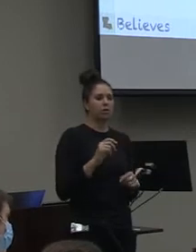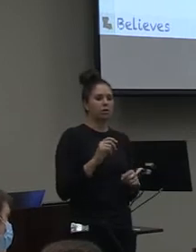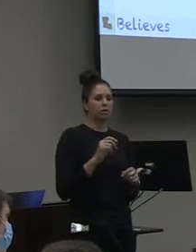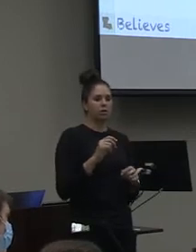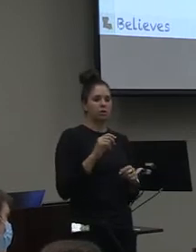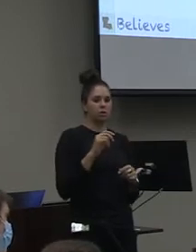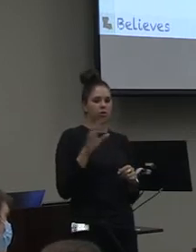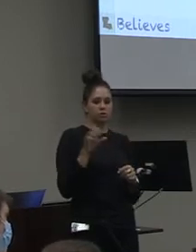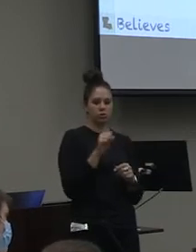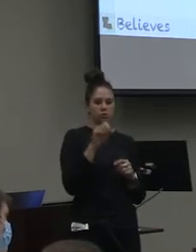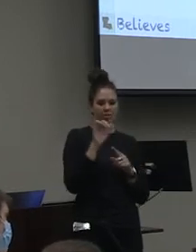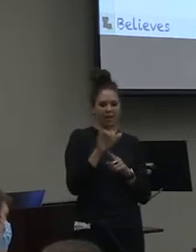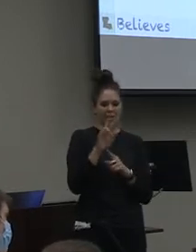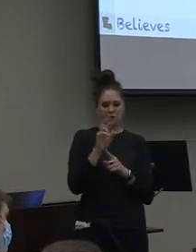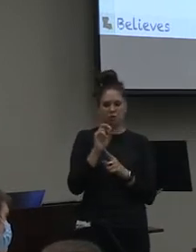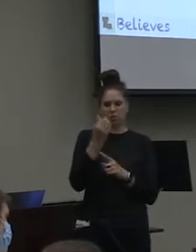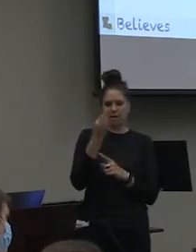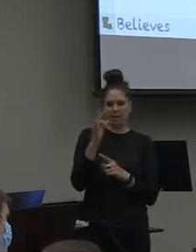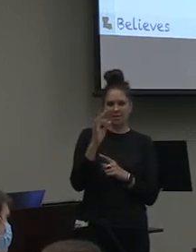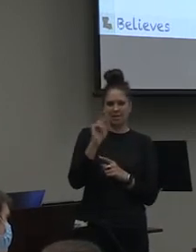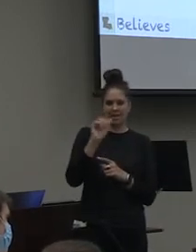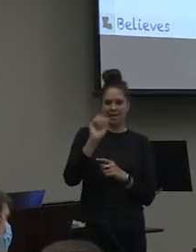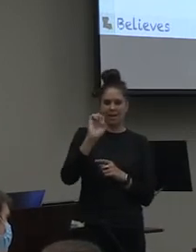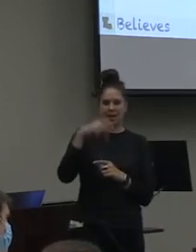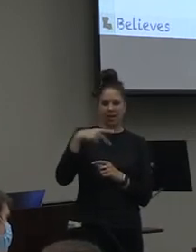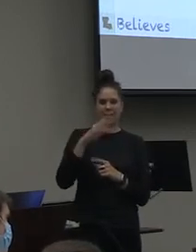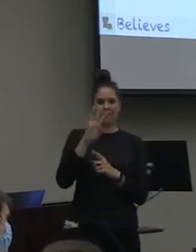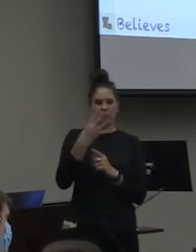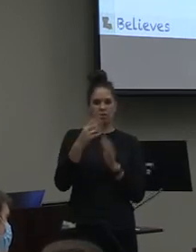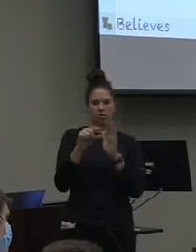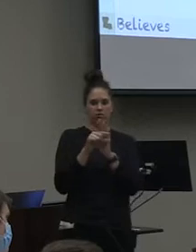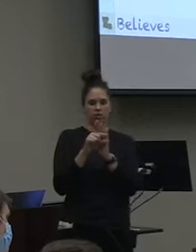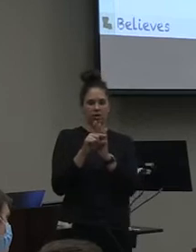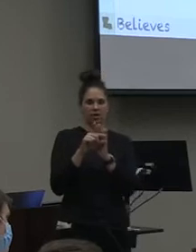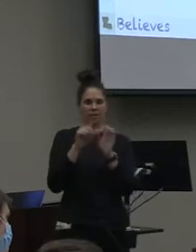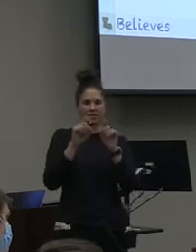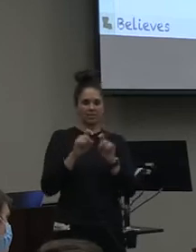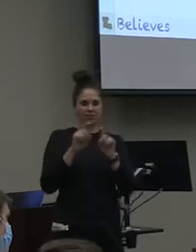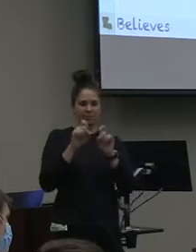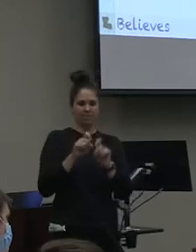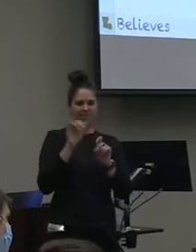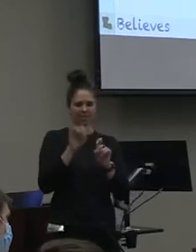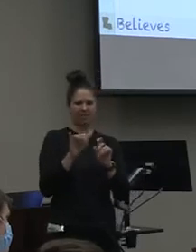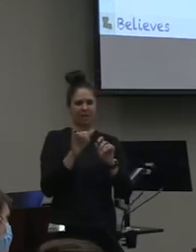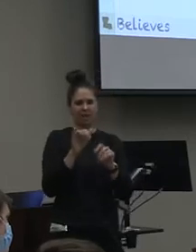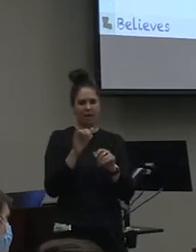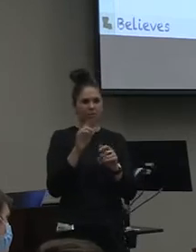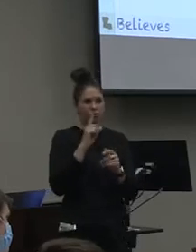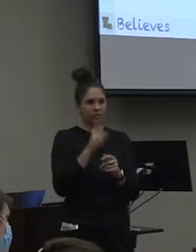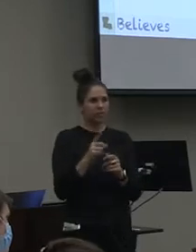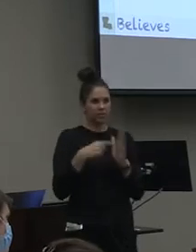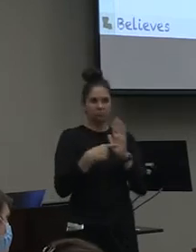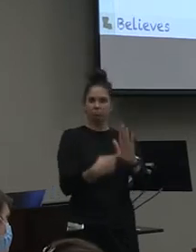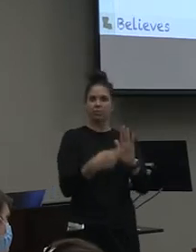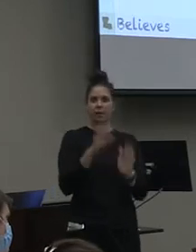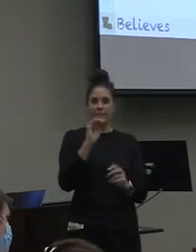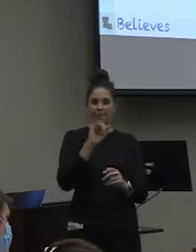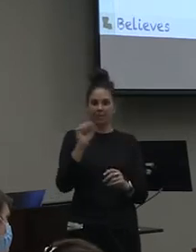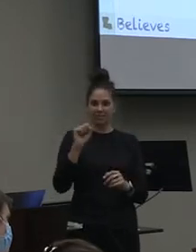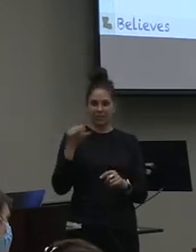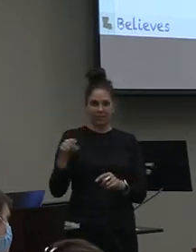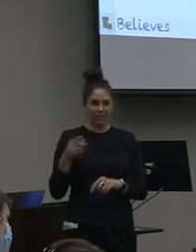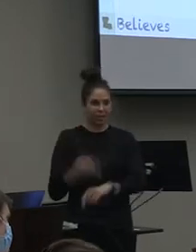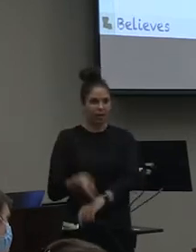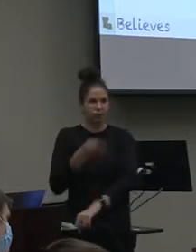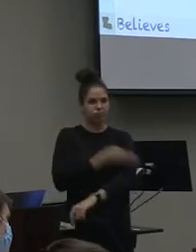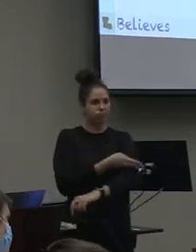that 2019 NAEP fourth grade assessment that pretty much put Mississippi on the map and showed all the growth that they